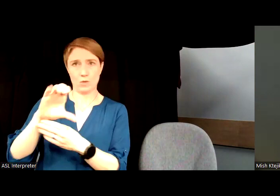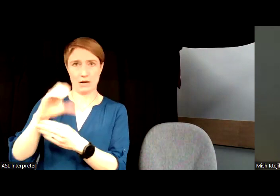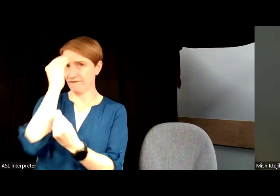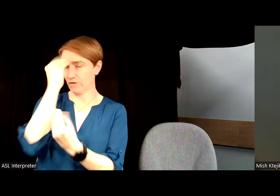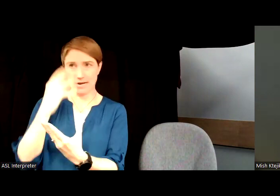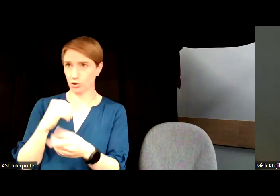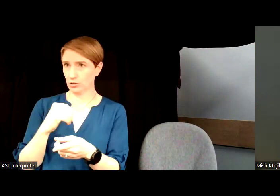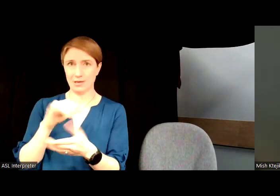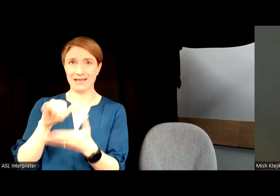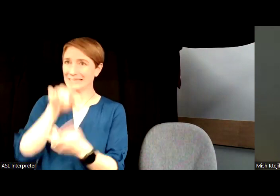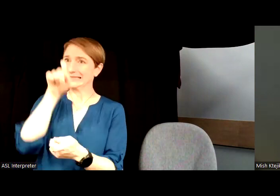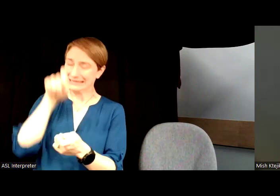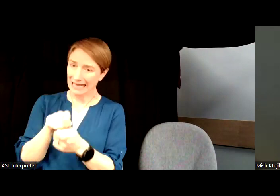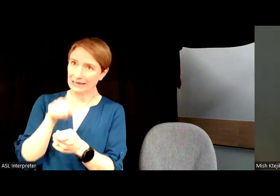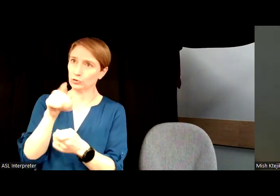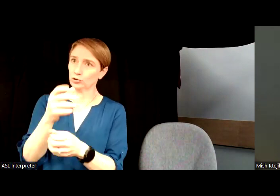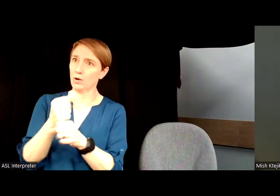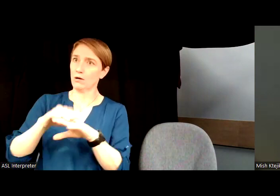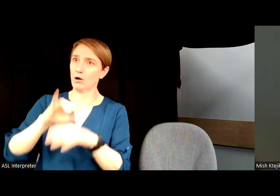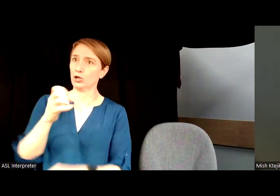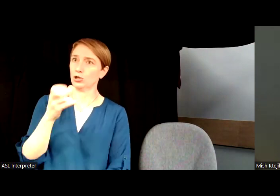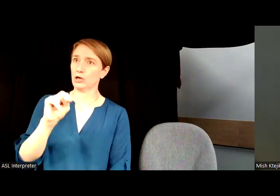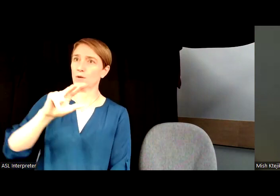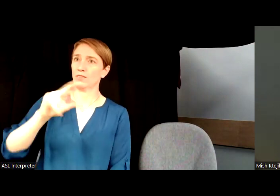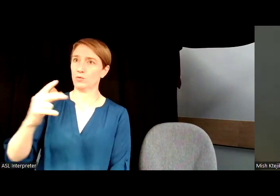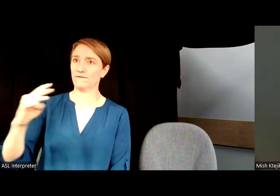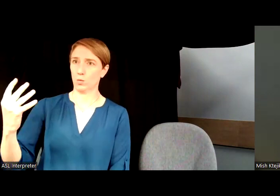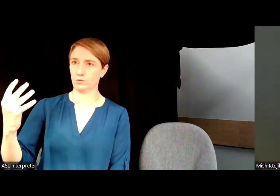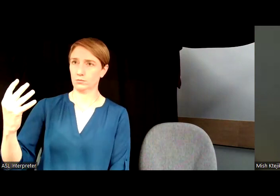is exactly what you got on January 3rd and 4th.